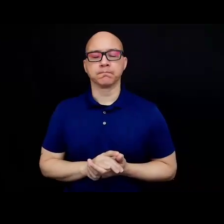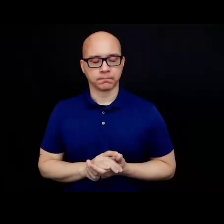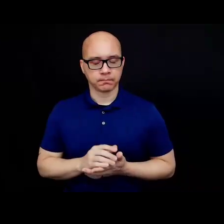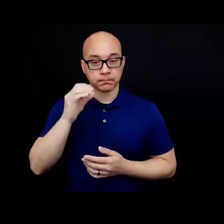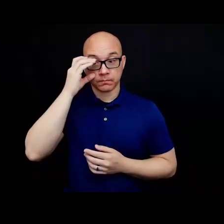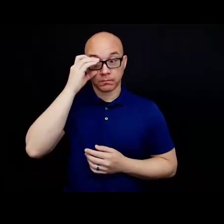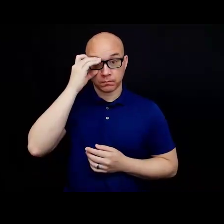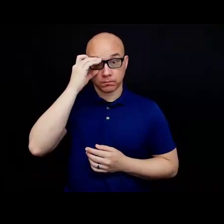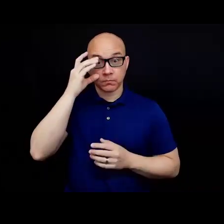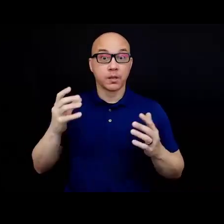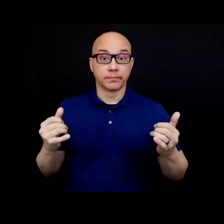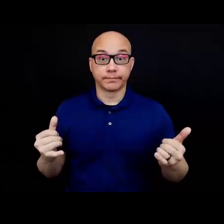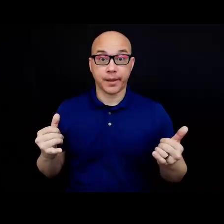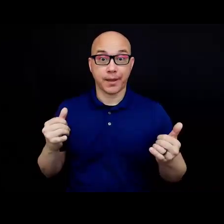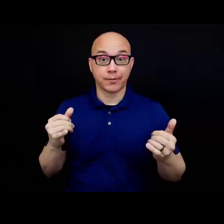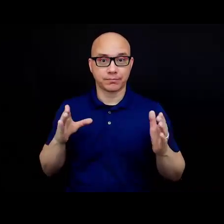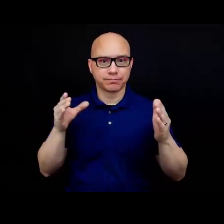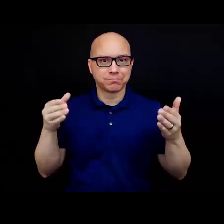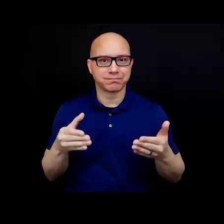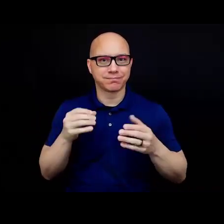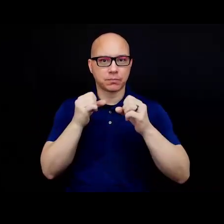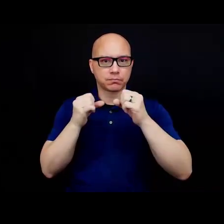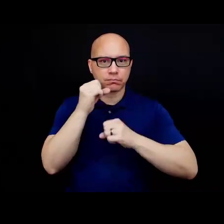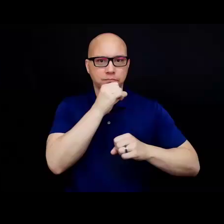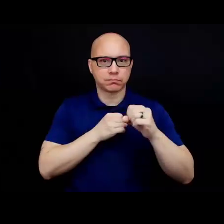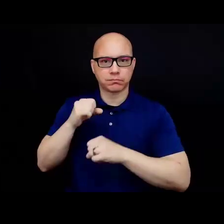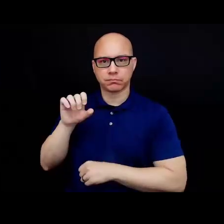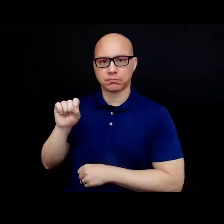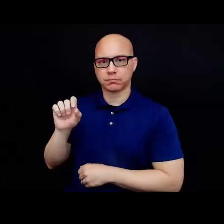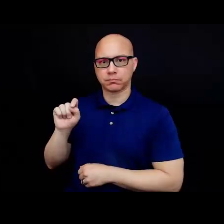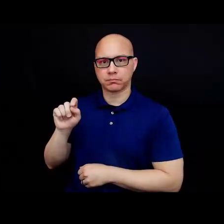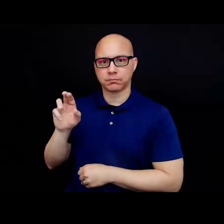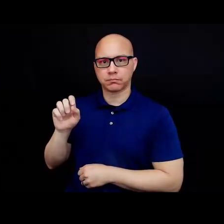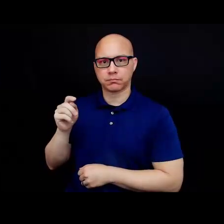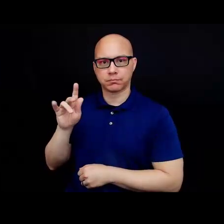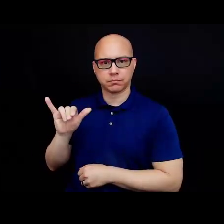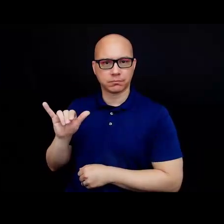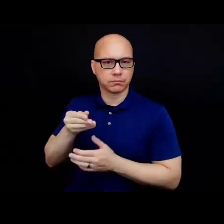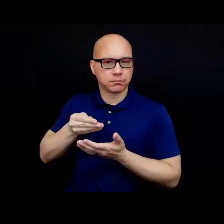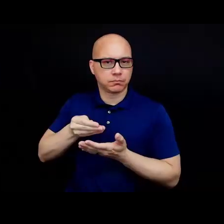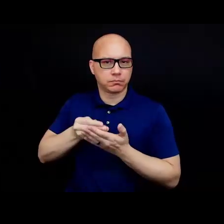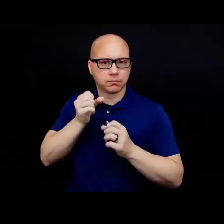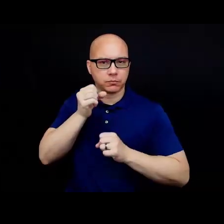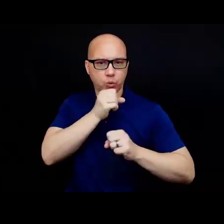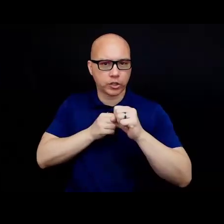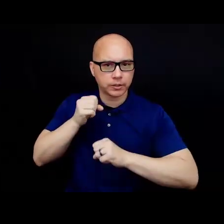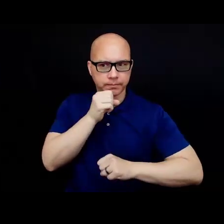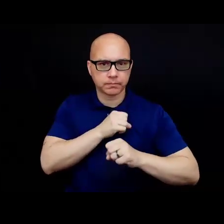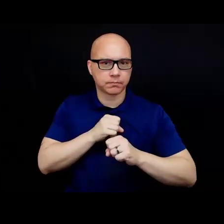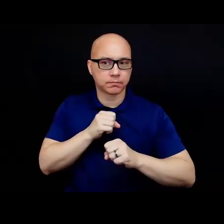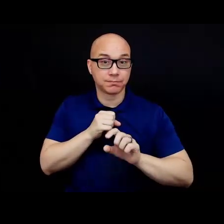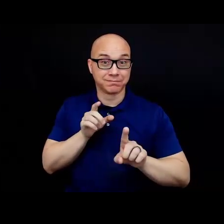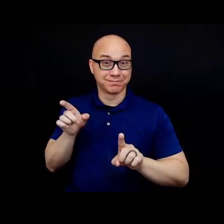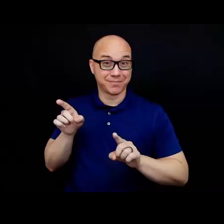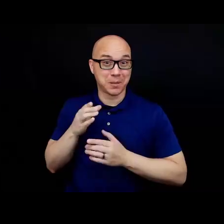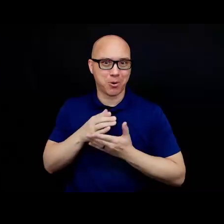about strategy, funding strategies. So, you know, this is part of the presentation I really like. I like all of it, you